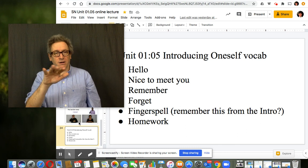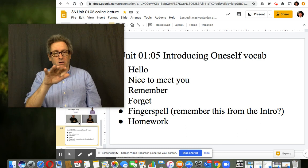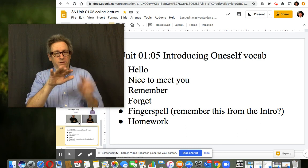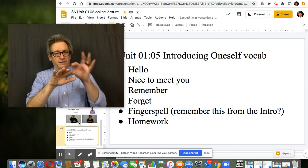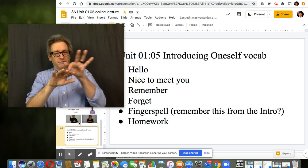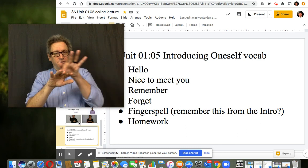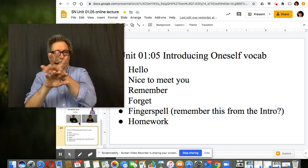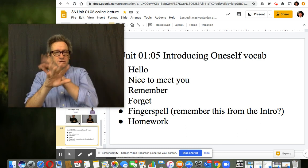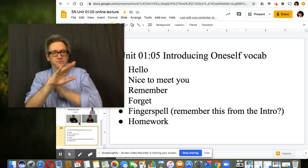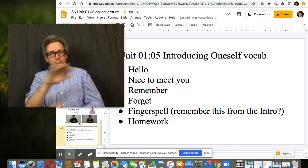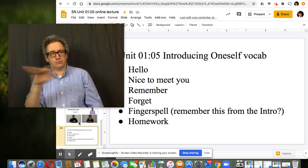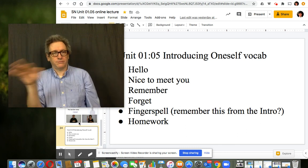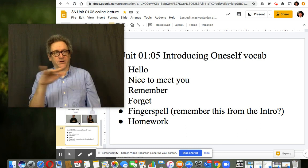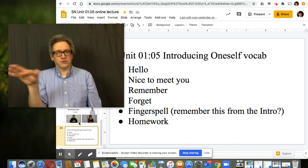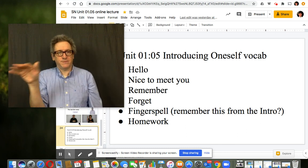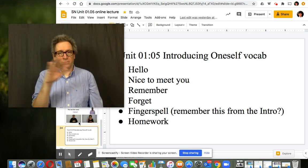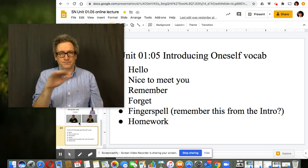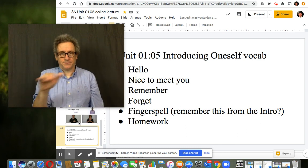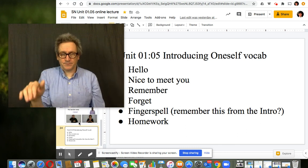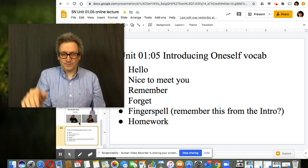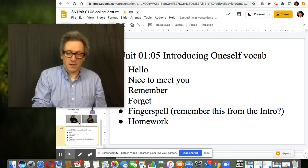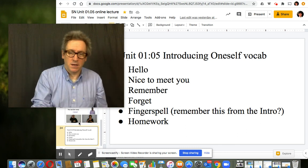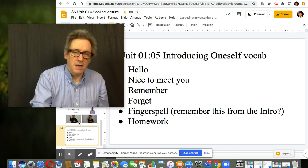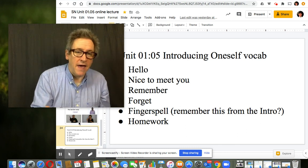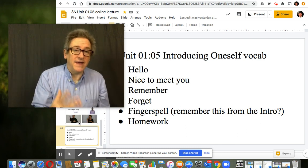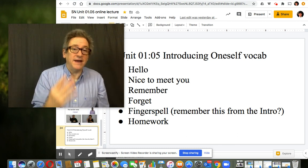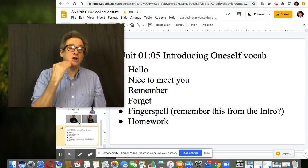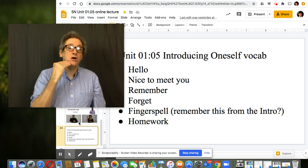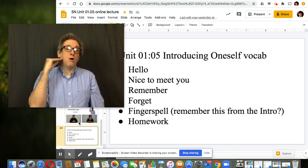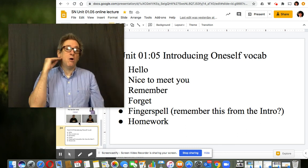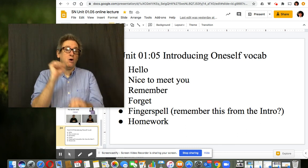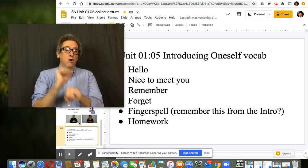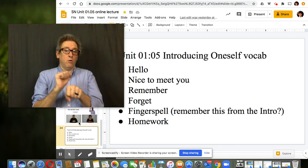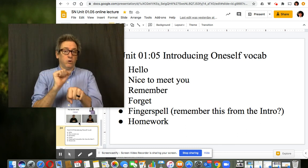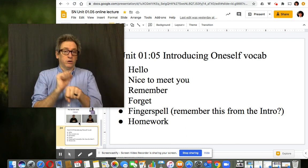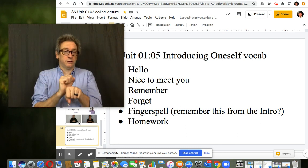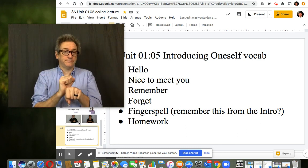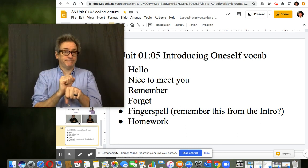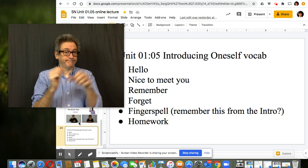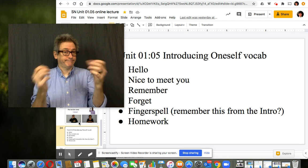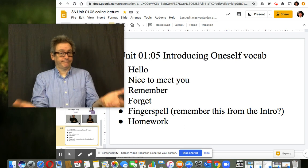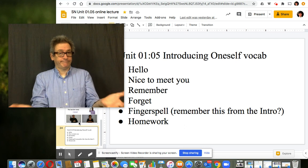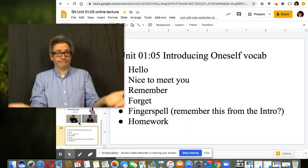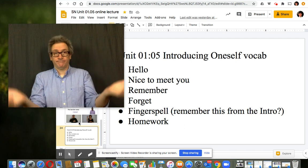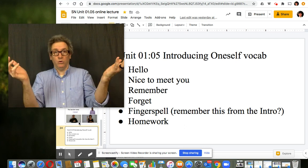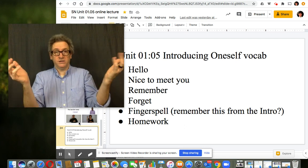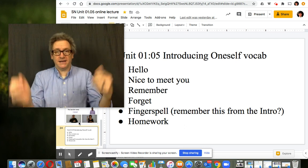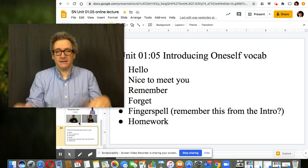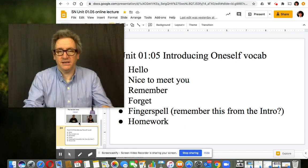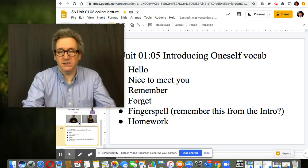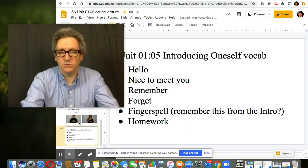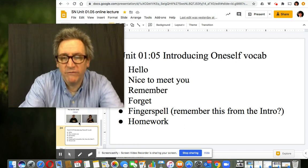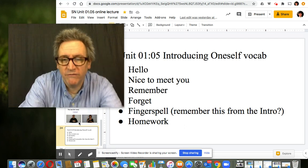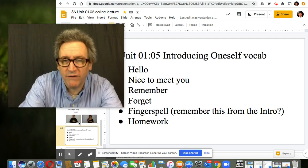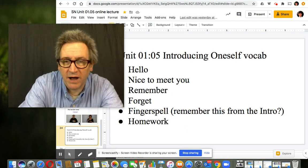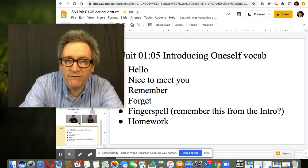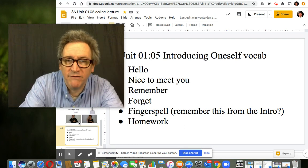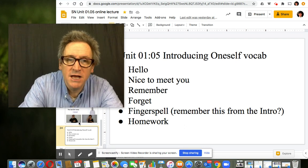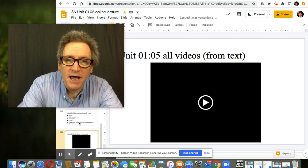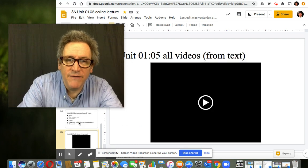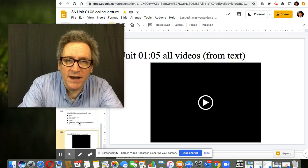letter, letter, letter, all the different letters. Fingerspell. And then homework. What is that? Is one